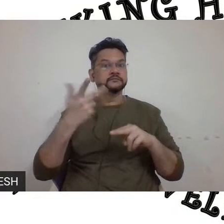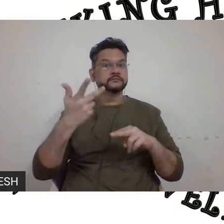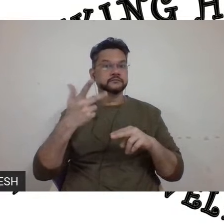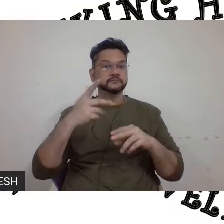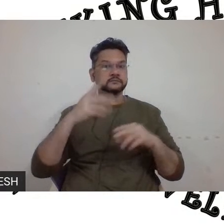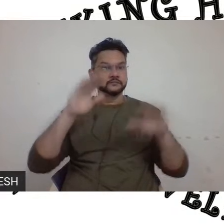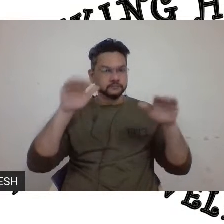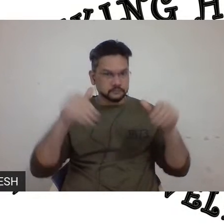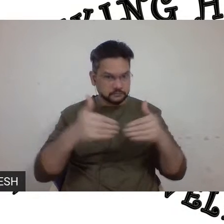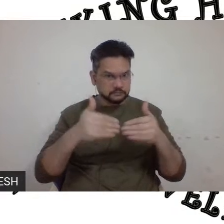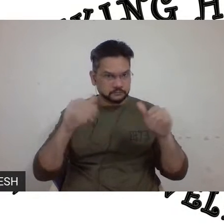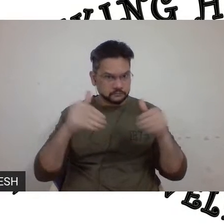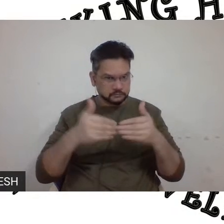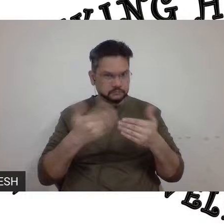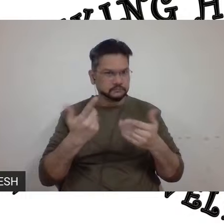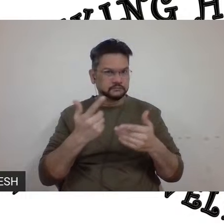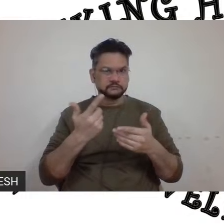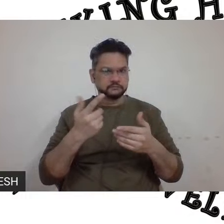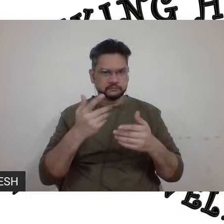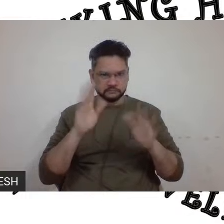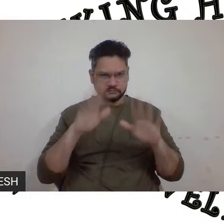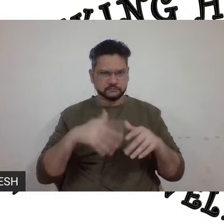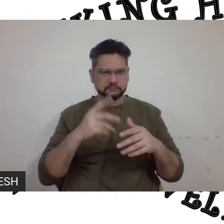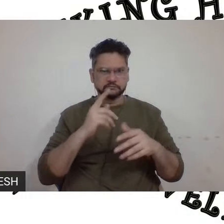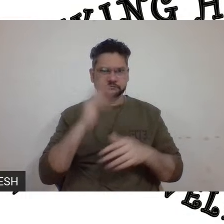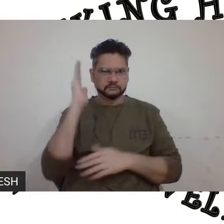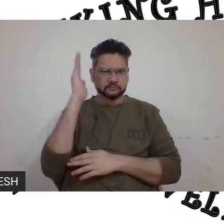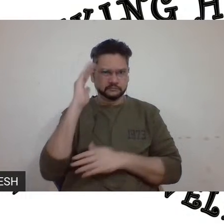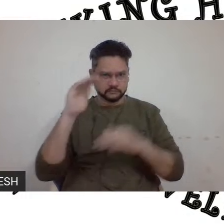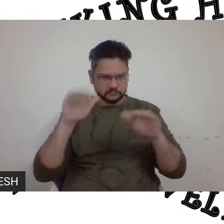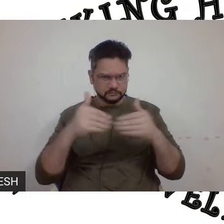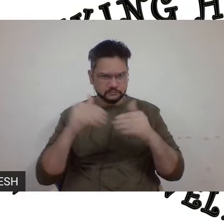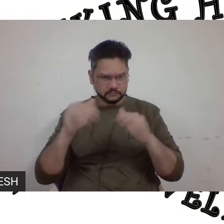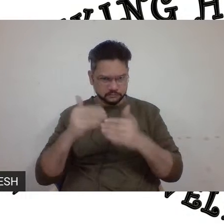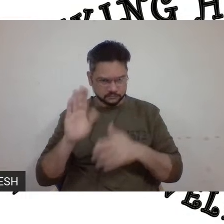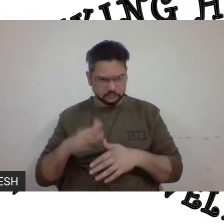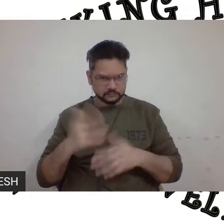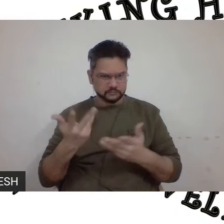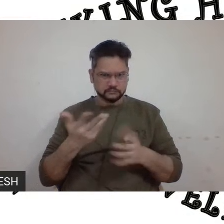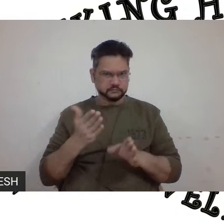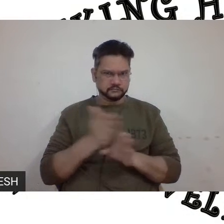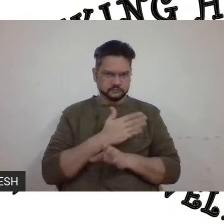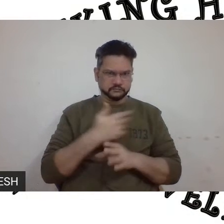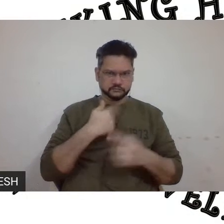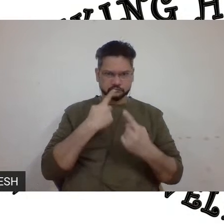introductory few words before I speak.